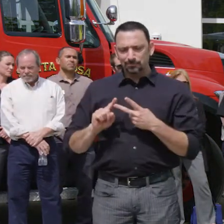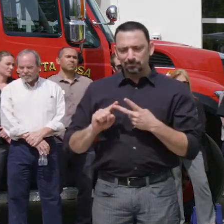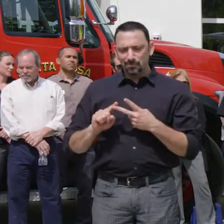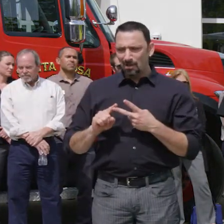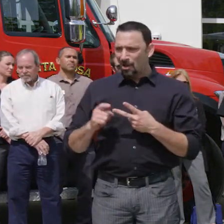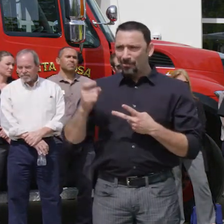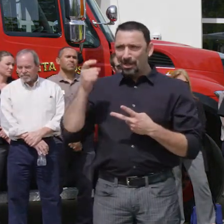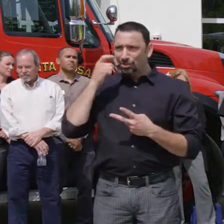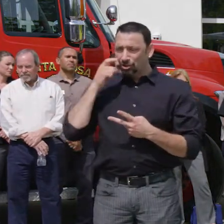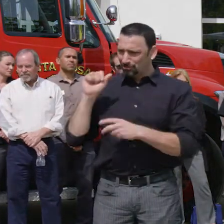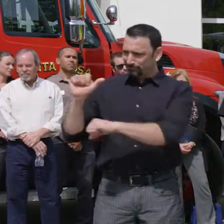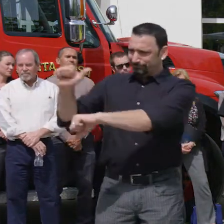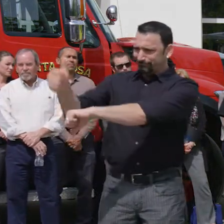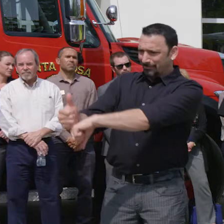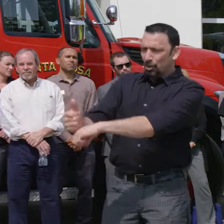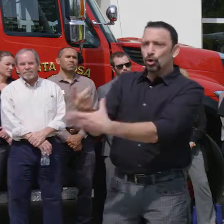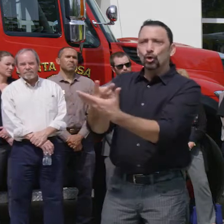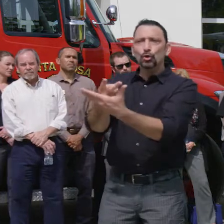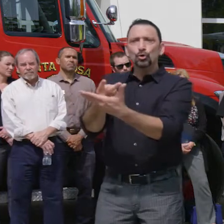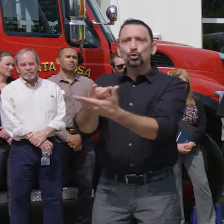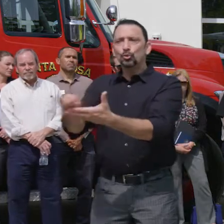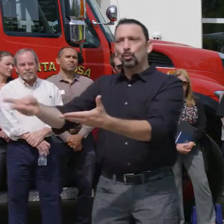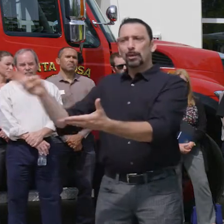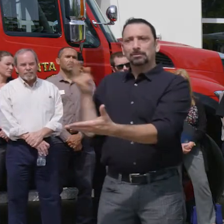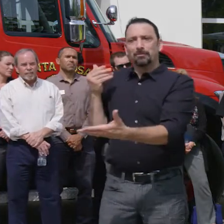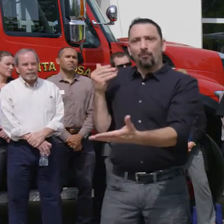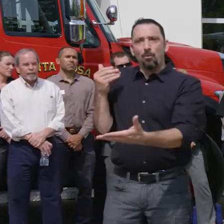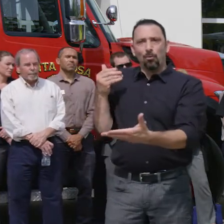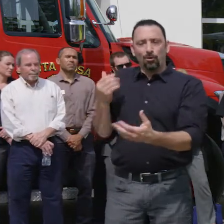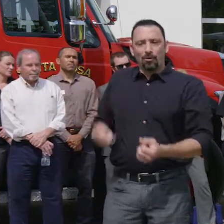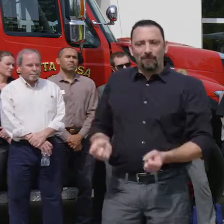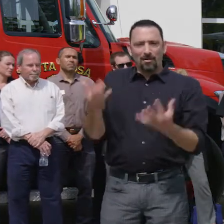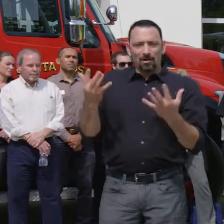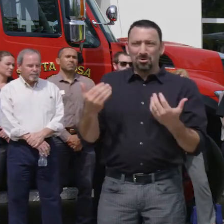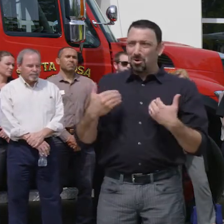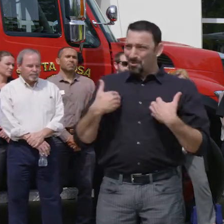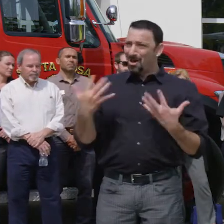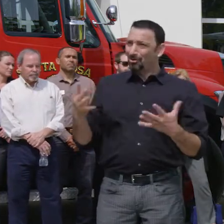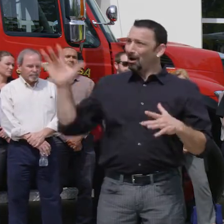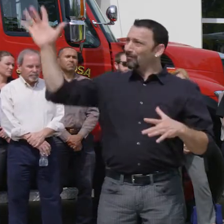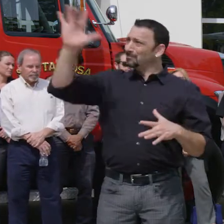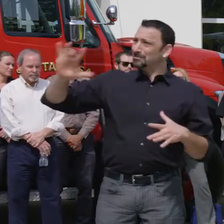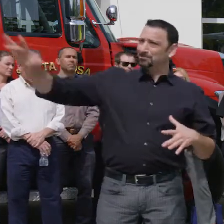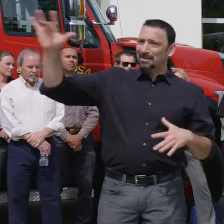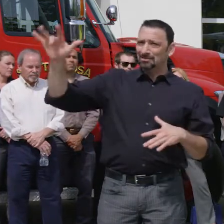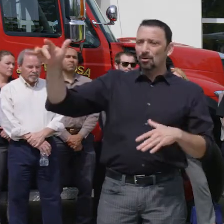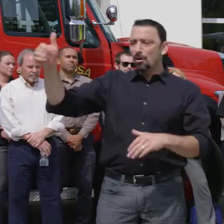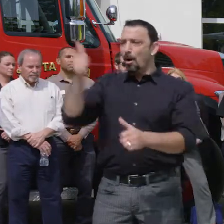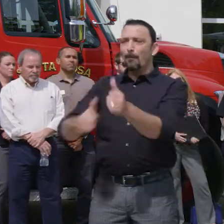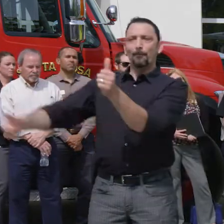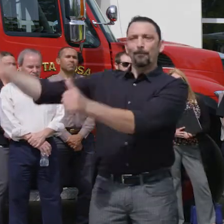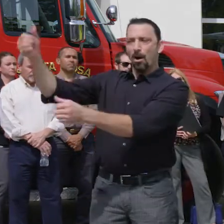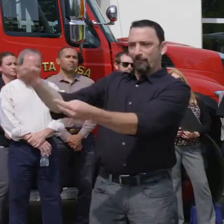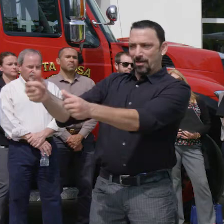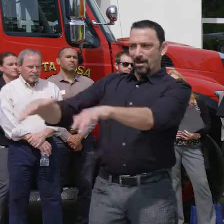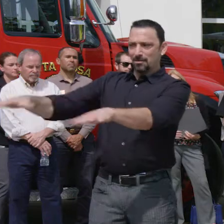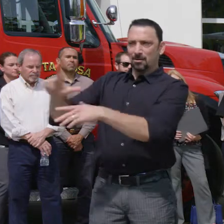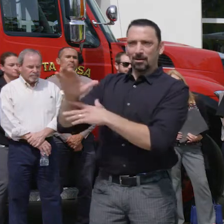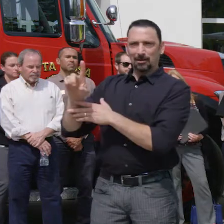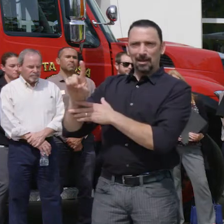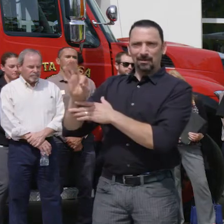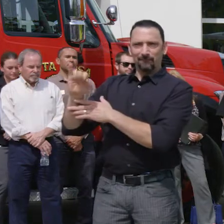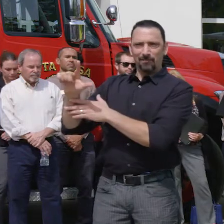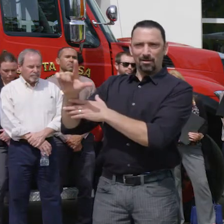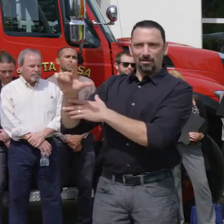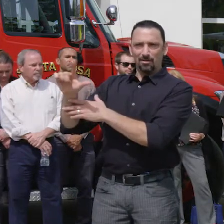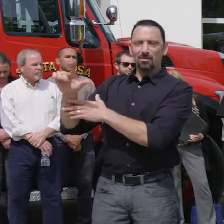put the cell in literally 2 weeks before the fires, we had a lot of airspace, and we still do. And the other thing, too, is thanks to